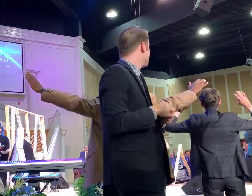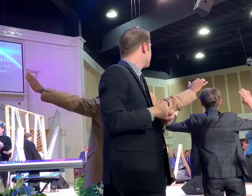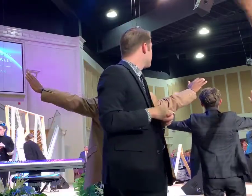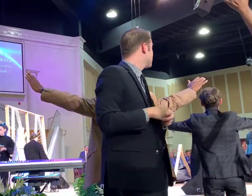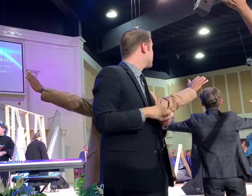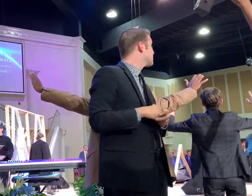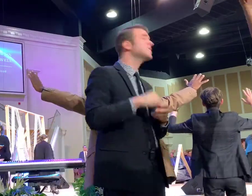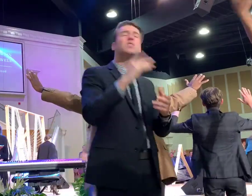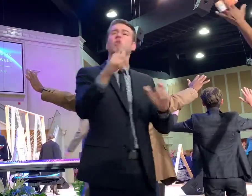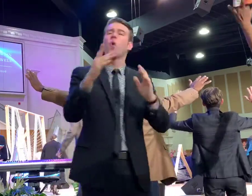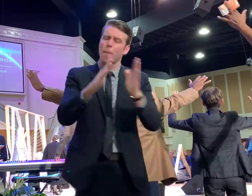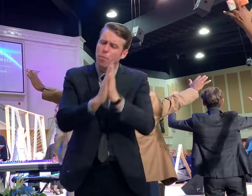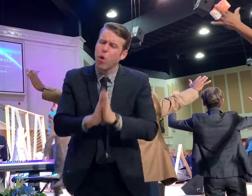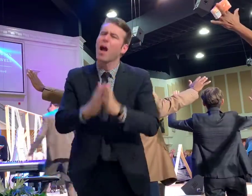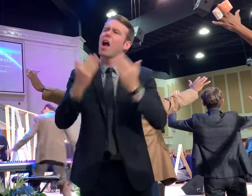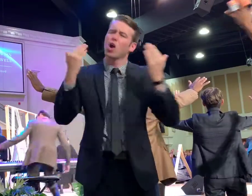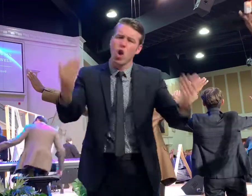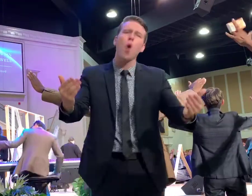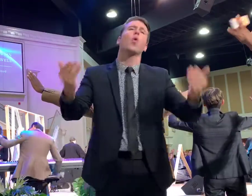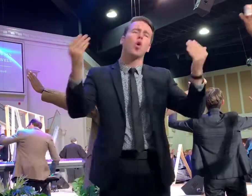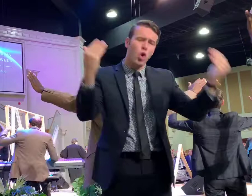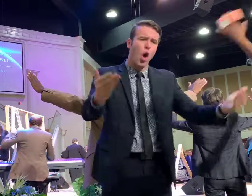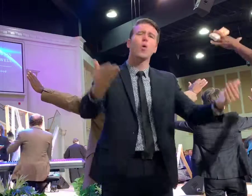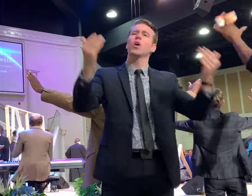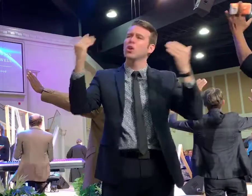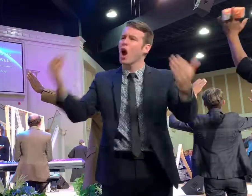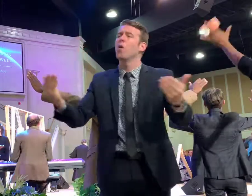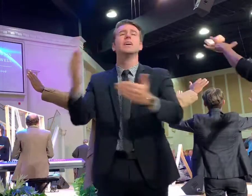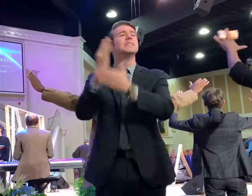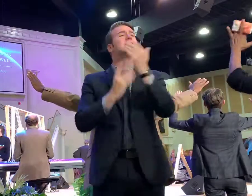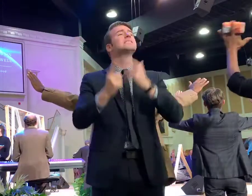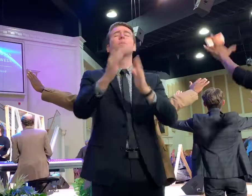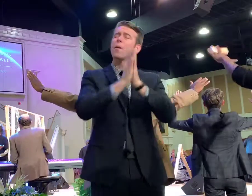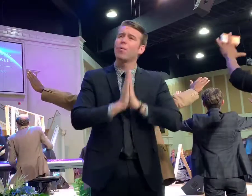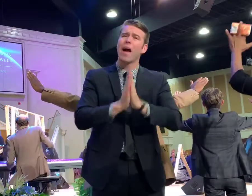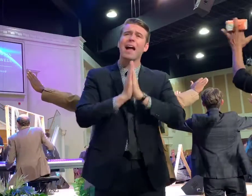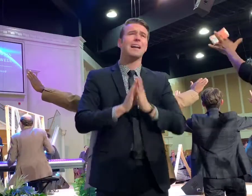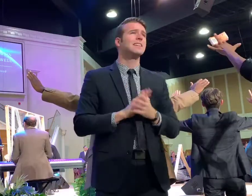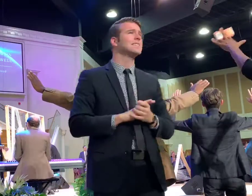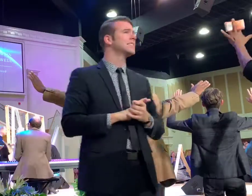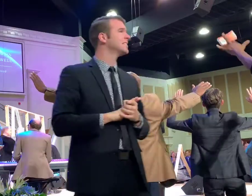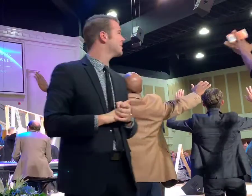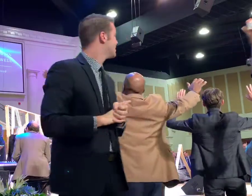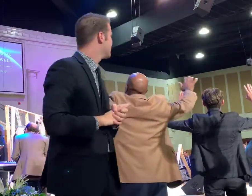Somebody pray. Go, go, go. Somebody